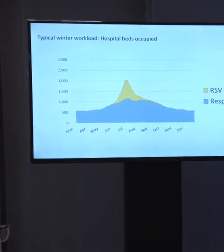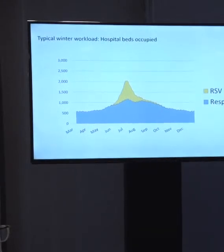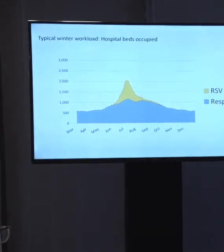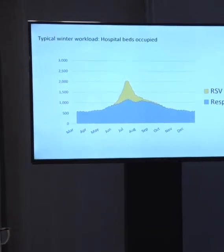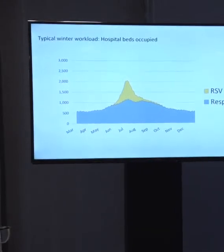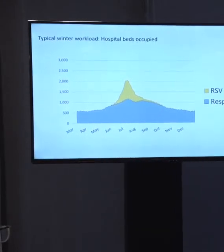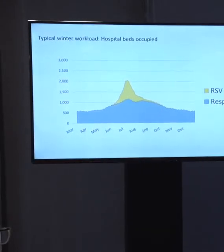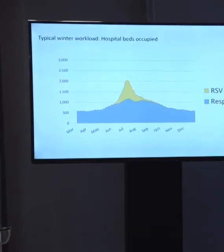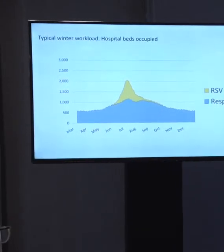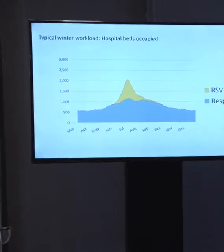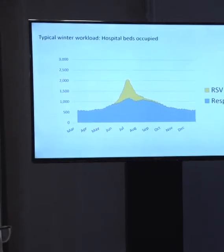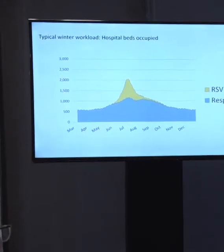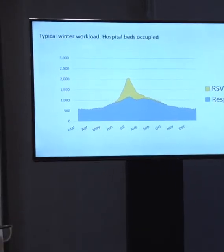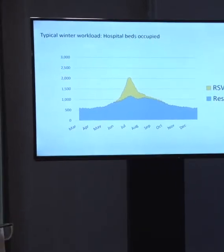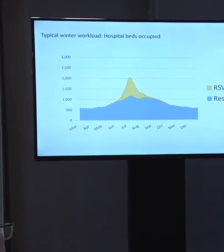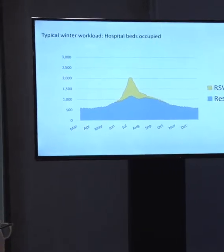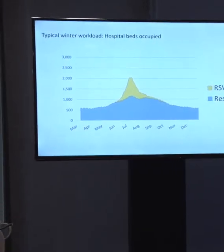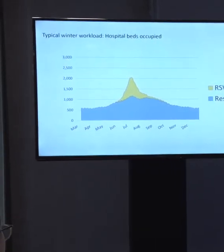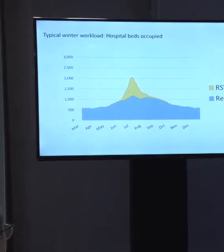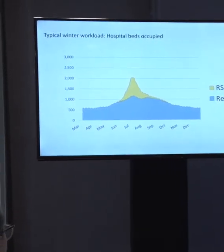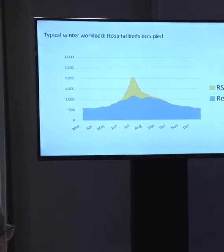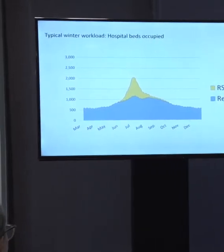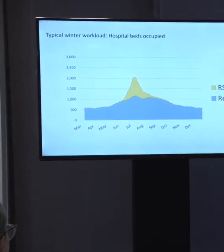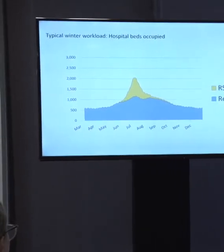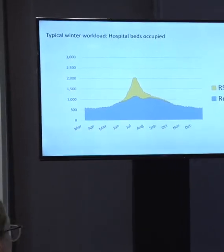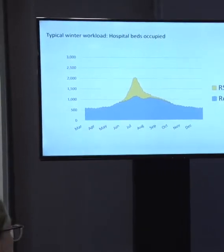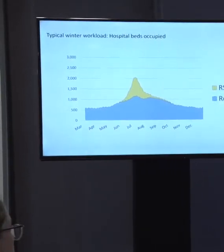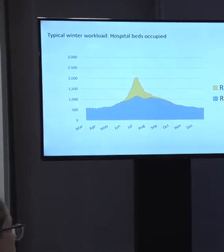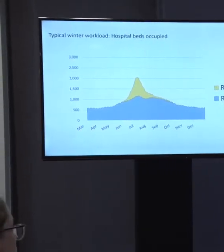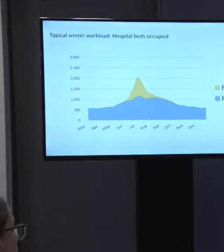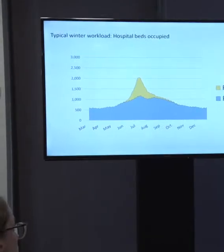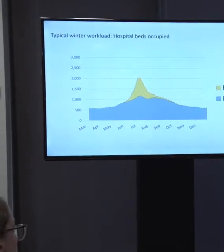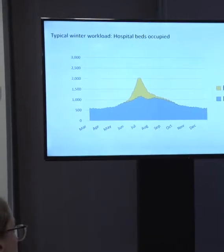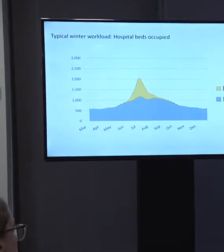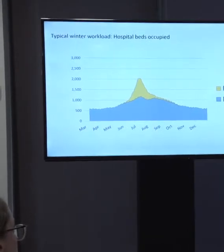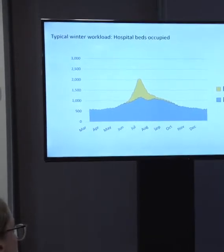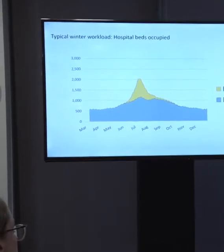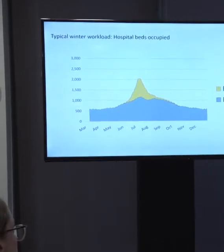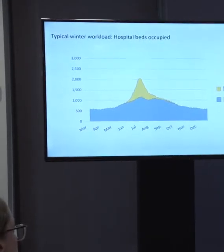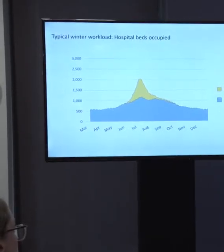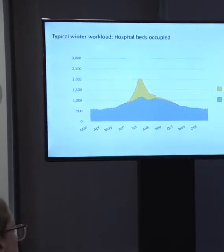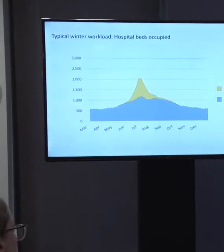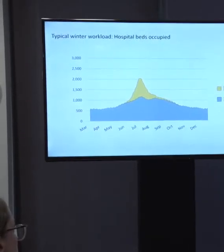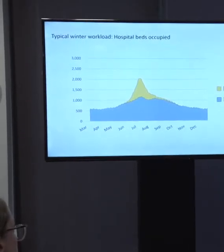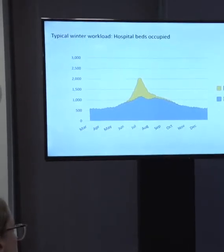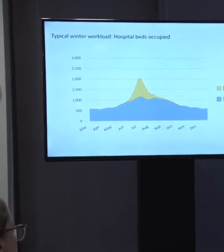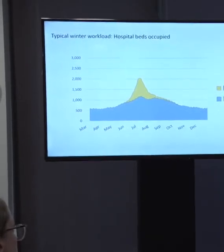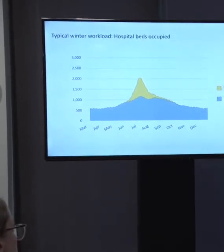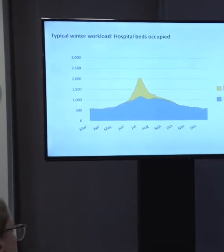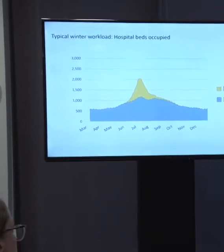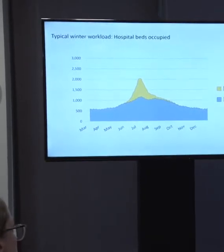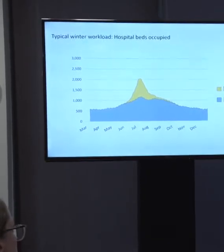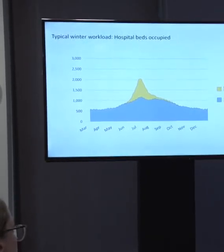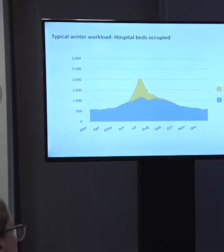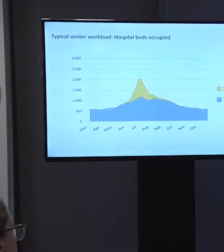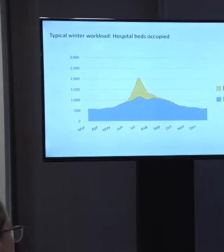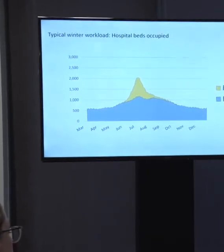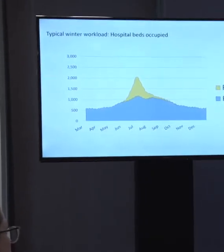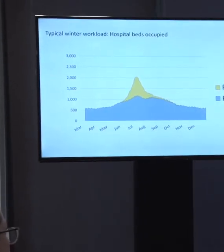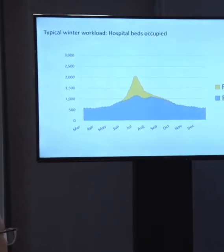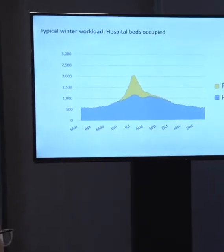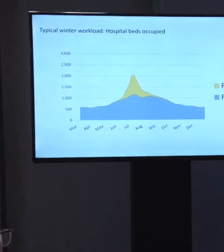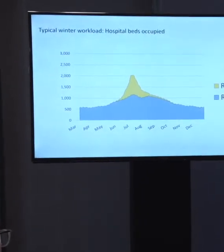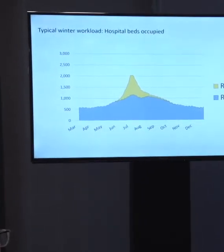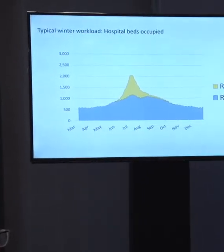year. It was really quite significant, and you'll recall how much pressure it put on our hospitals at the time. So we